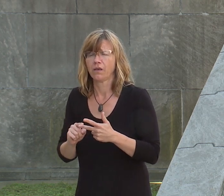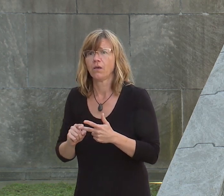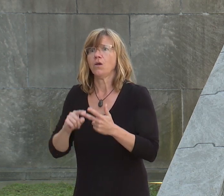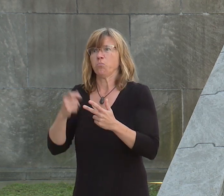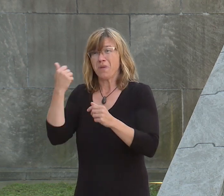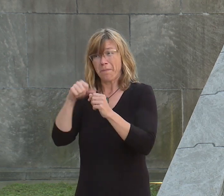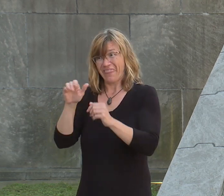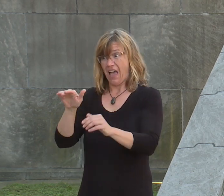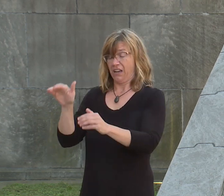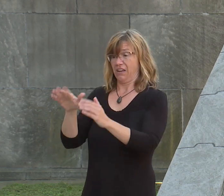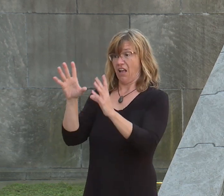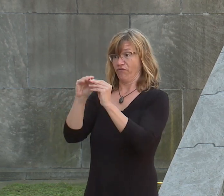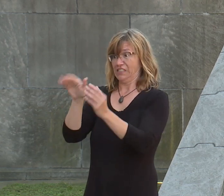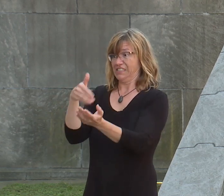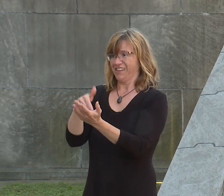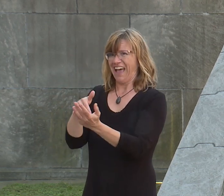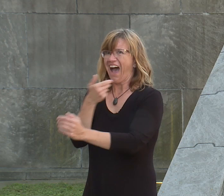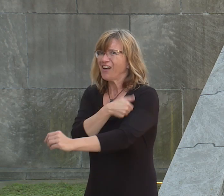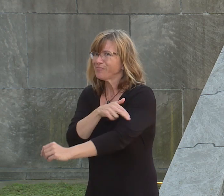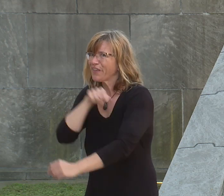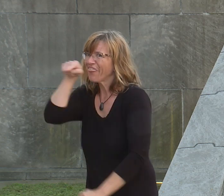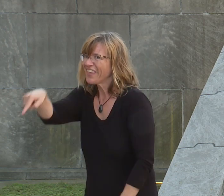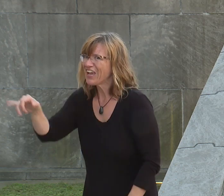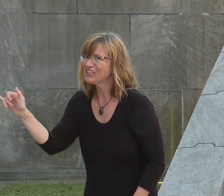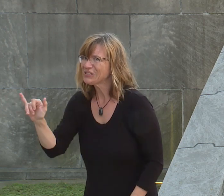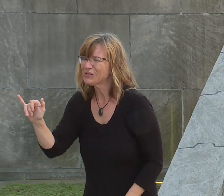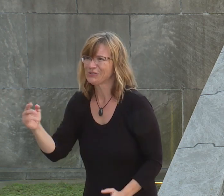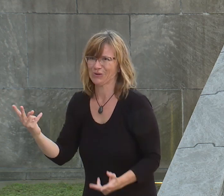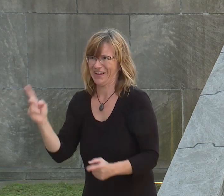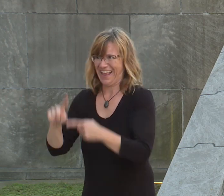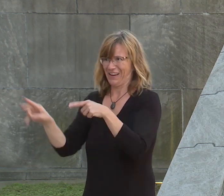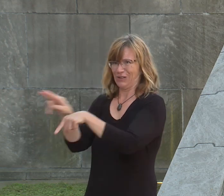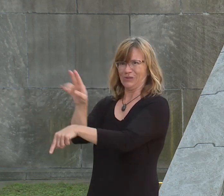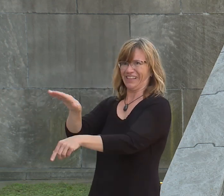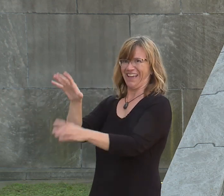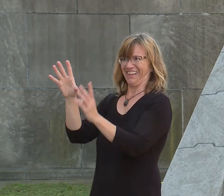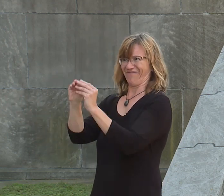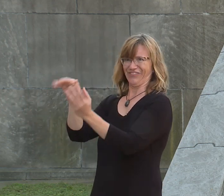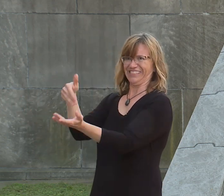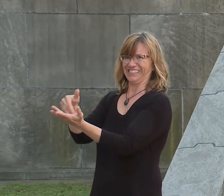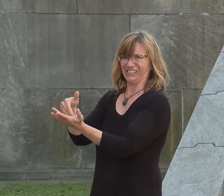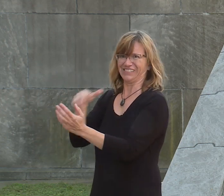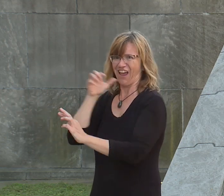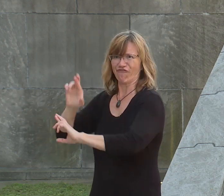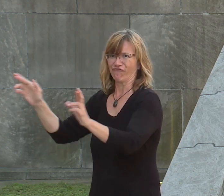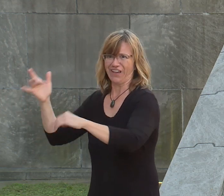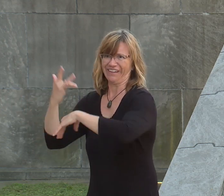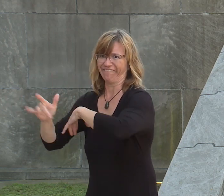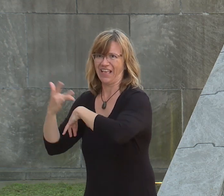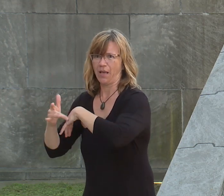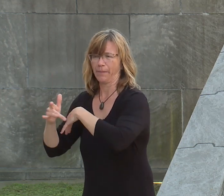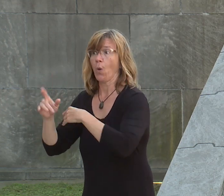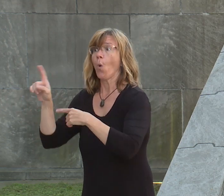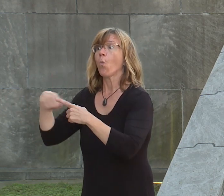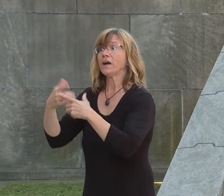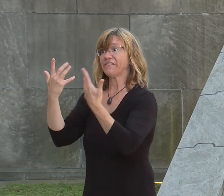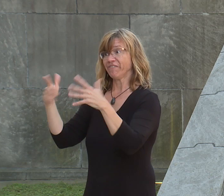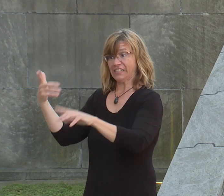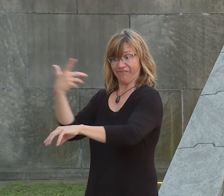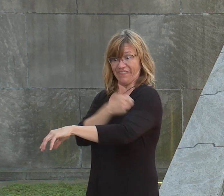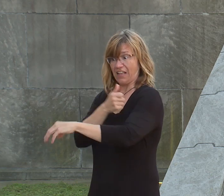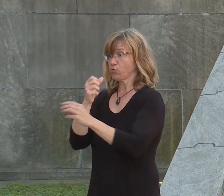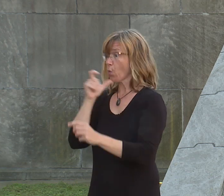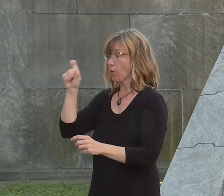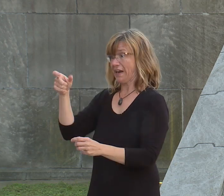vaccination site. So we're going to work through that as well. We're going to push to make sure that we're getting our conventions back, pushing to bring tourism back in the